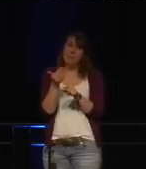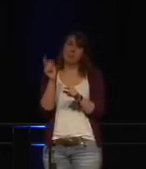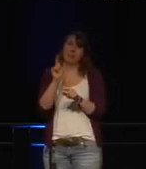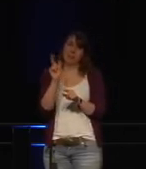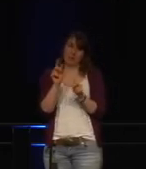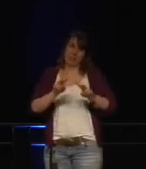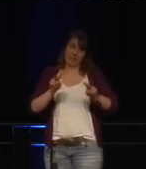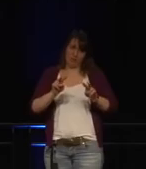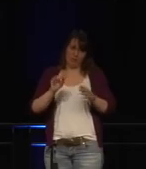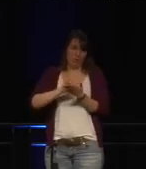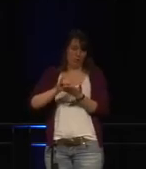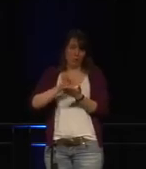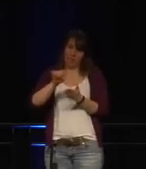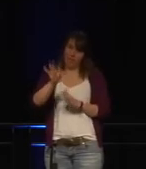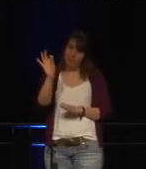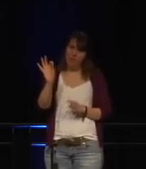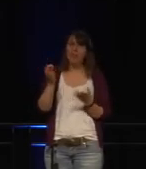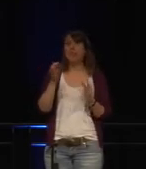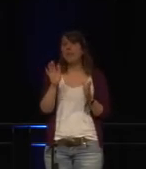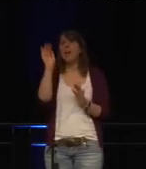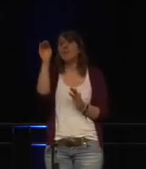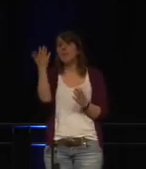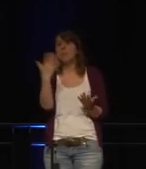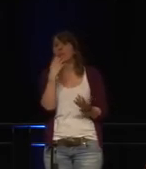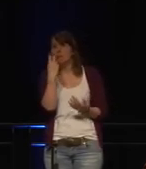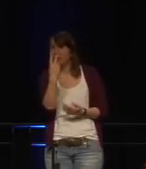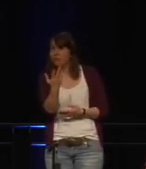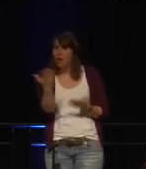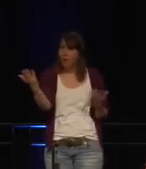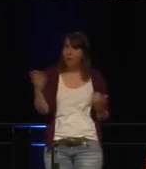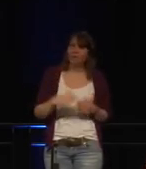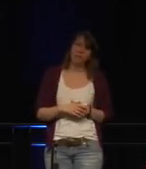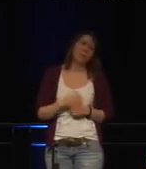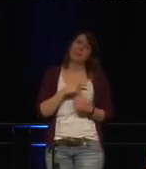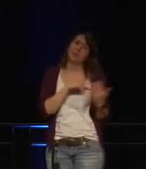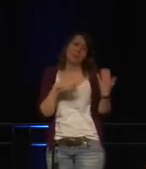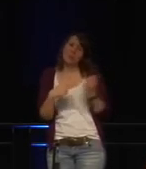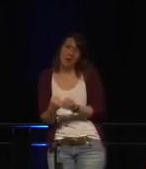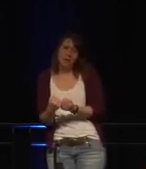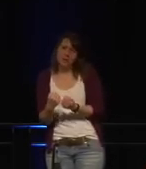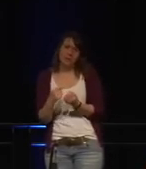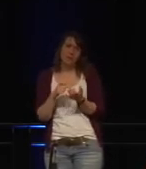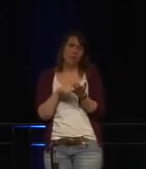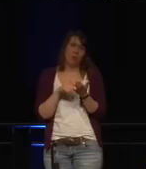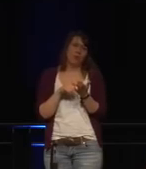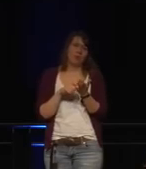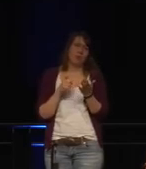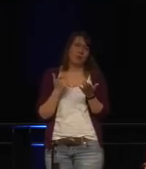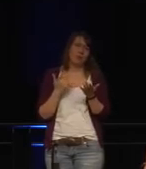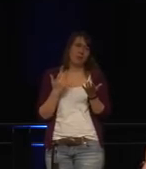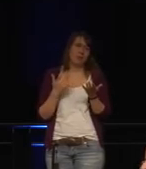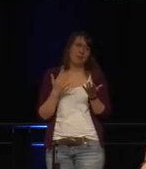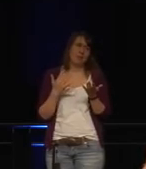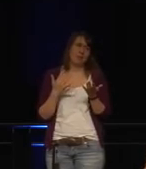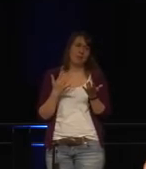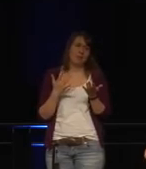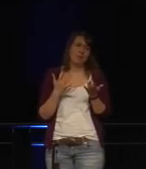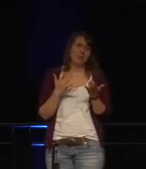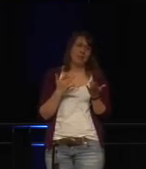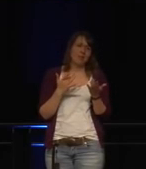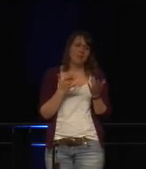There was another example. Actually, in this story, go back one more time to this example. There's a